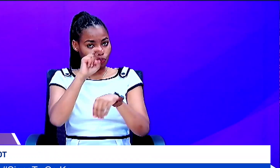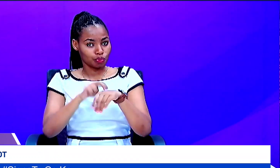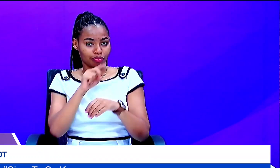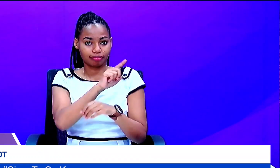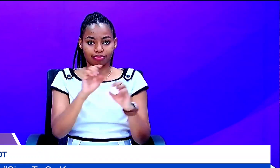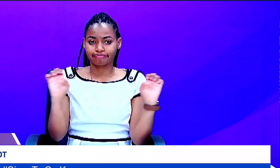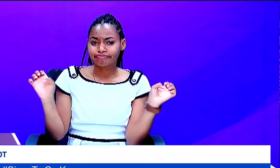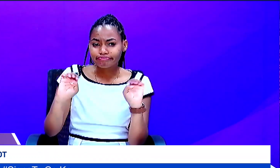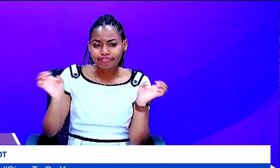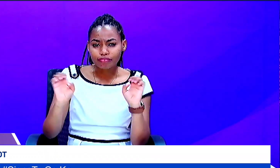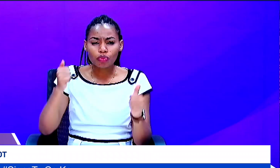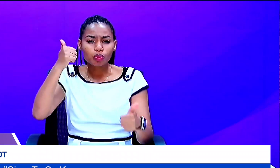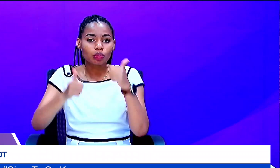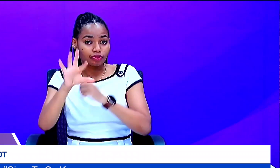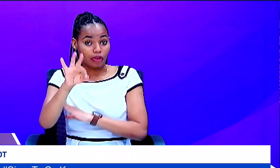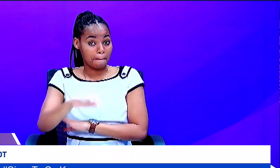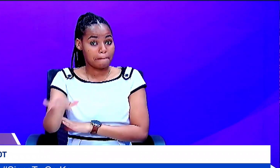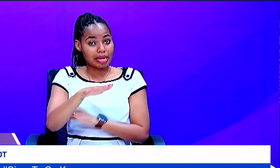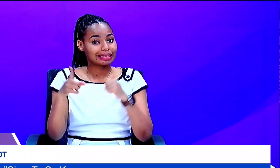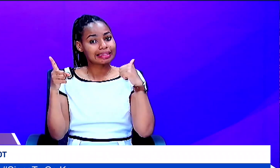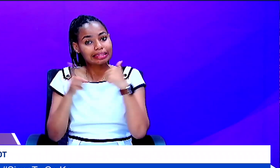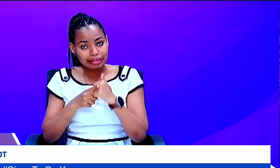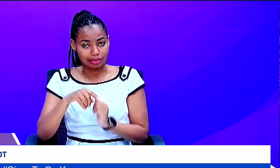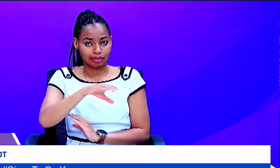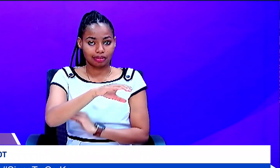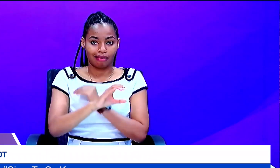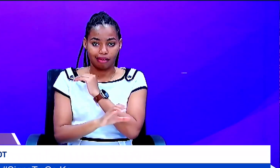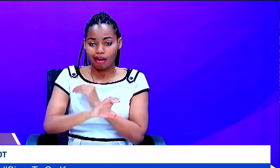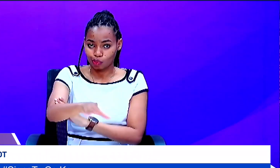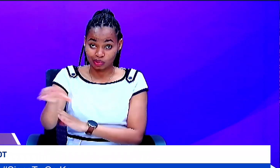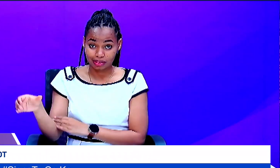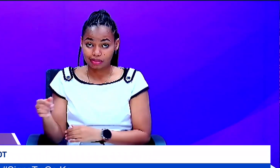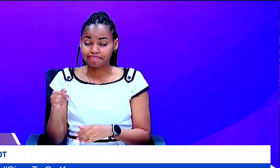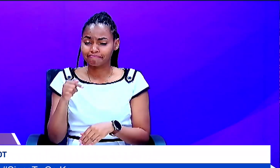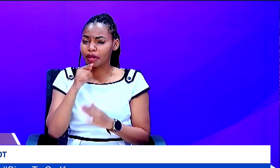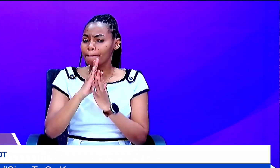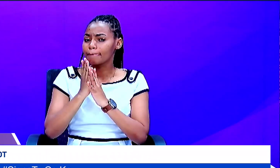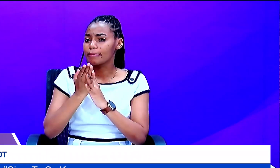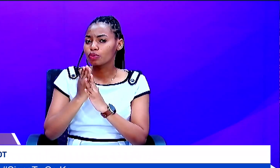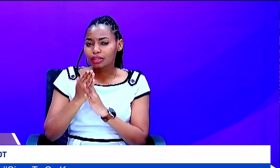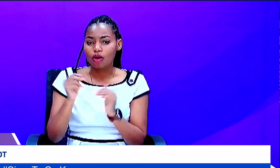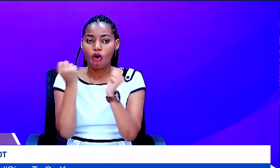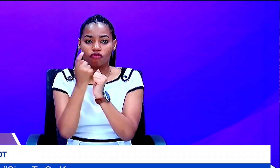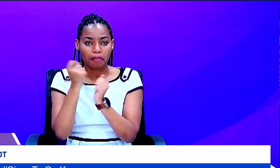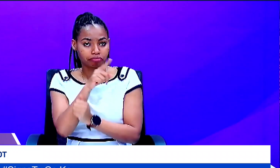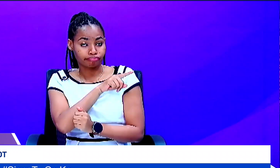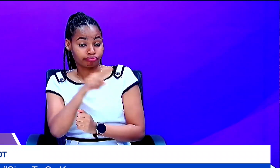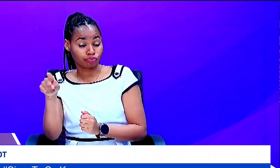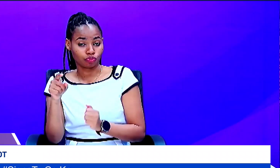Mutua was pressed to explain why the national exercise, which took place in 6 counties between November